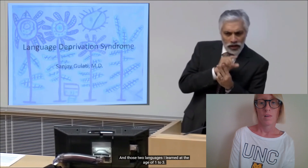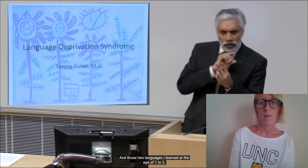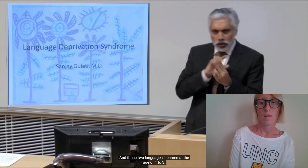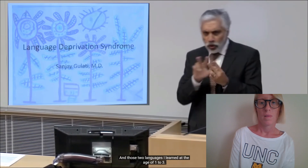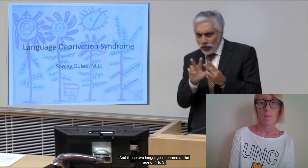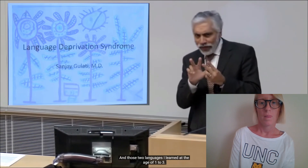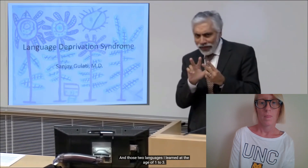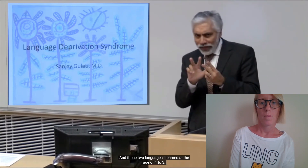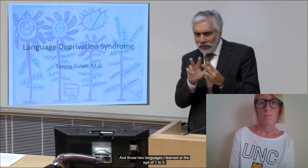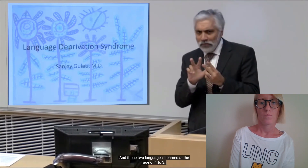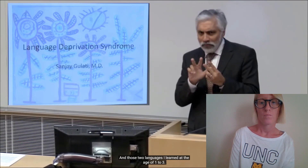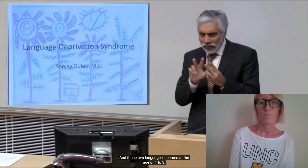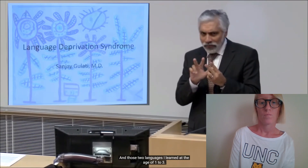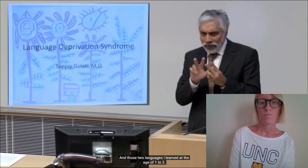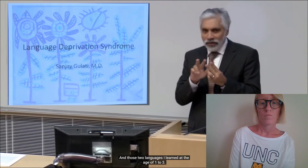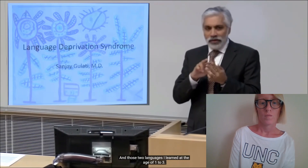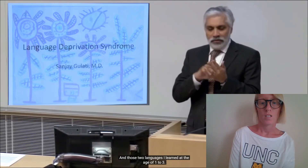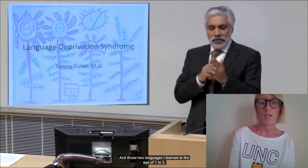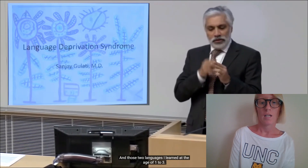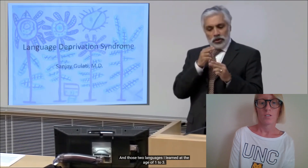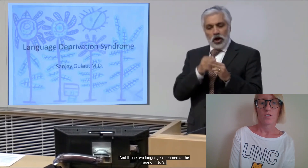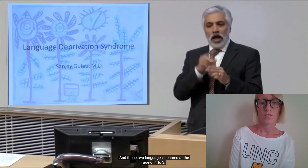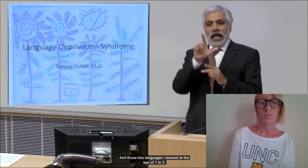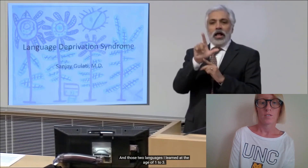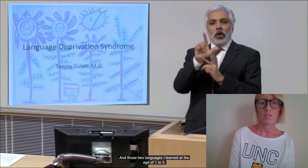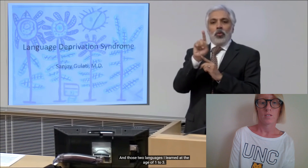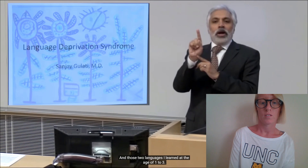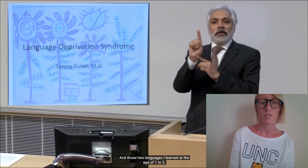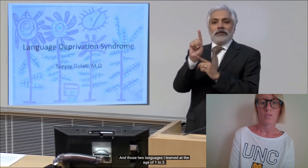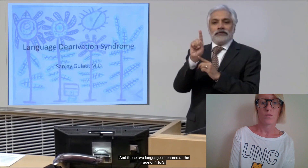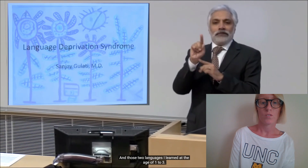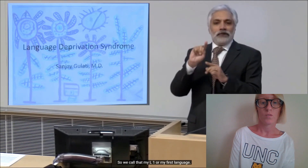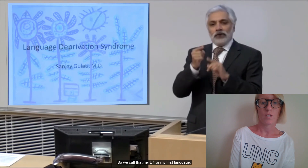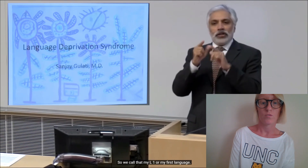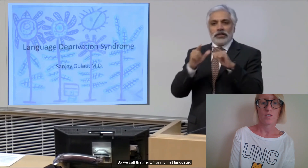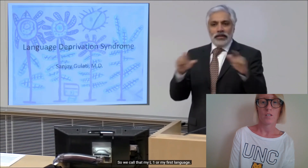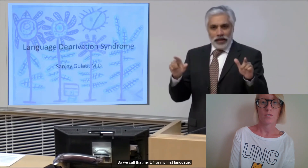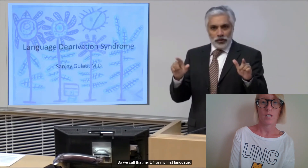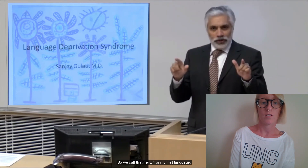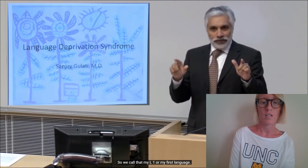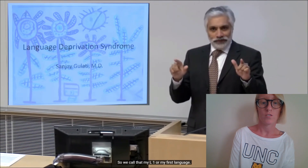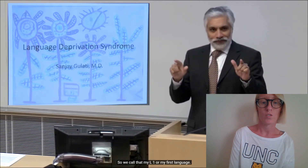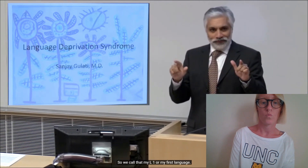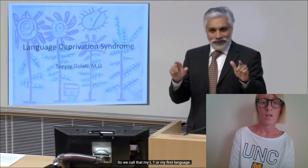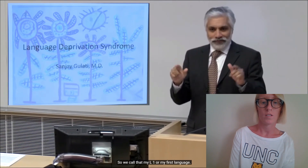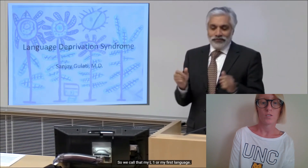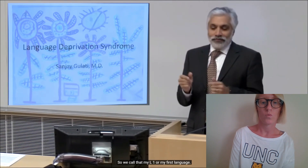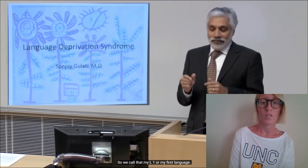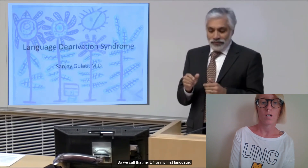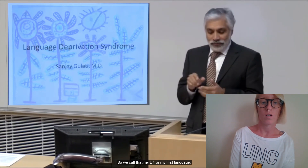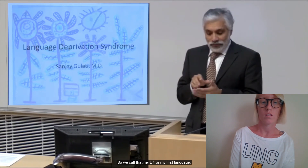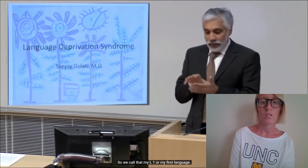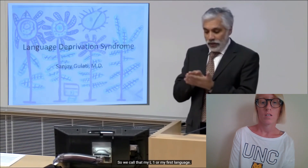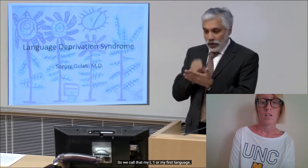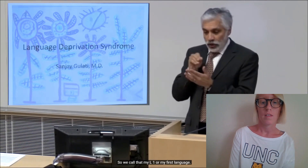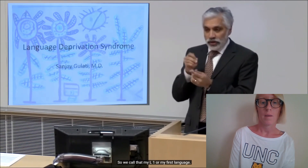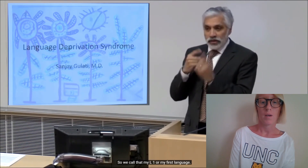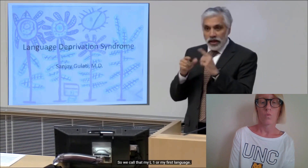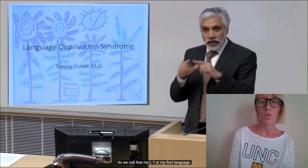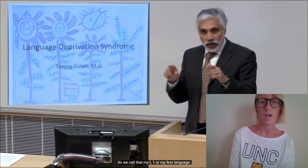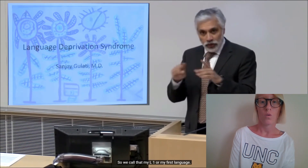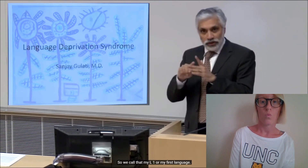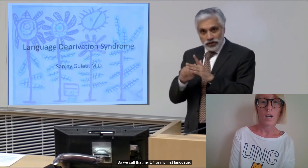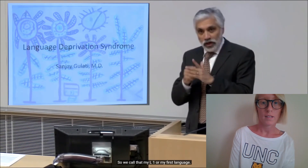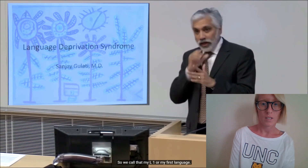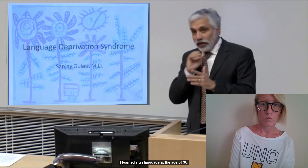And those two languages I learned at the age of 1 to 3. I learned those So two we call that languages my I learned at L1 ages or my 1, first so we language. call that